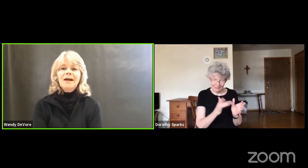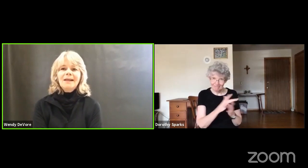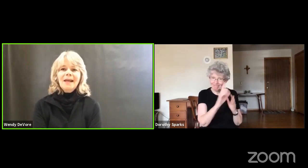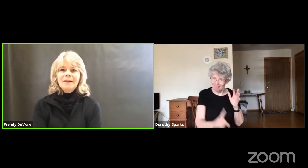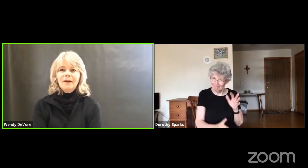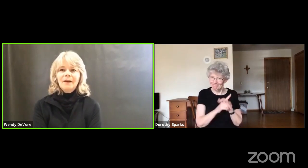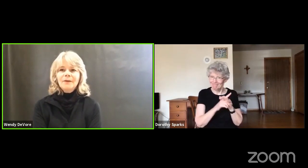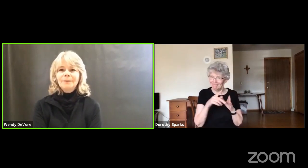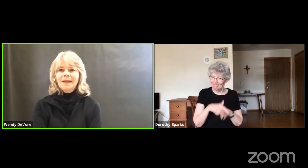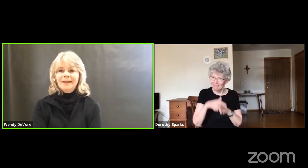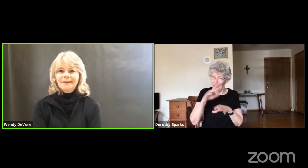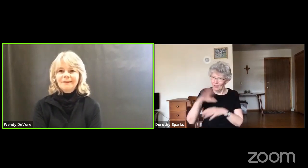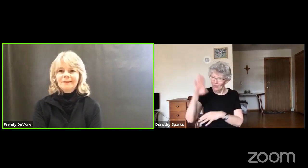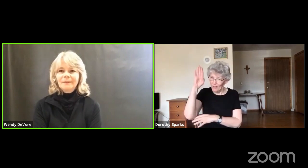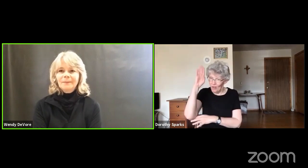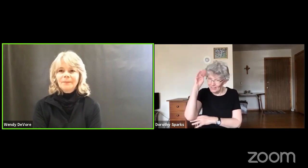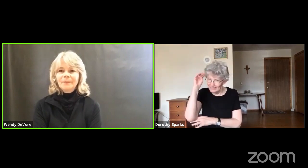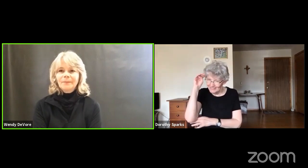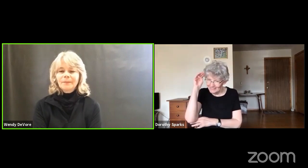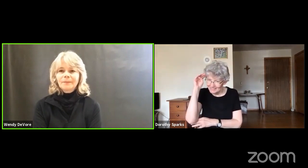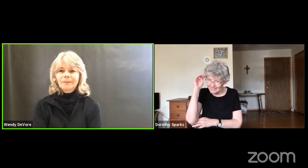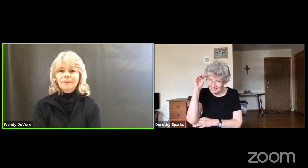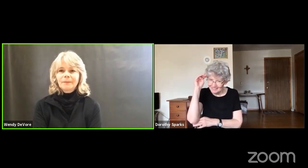But God had other plans.